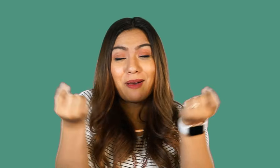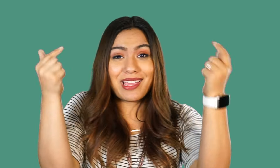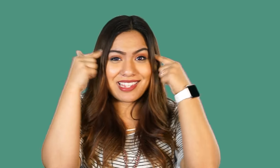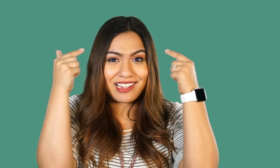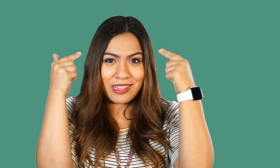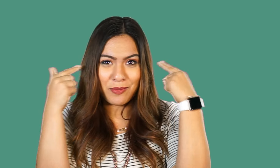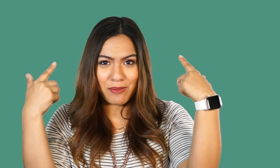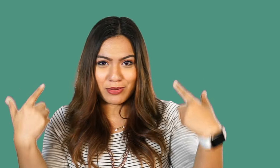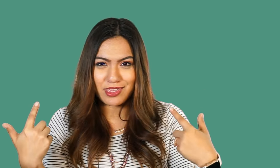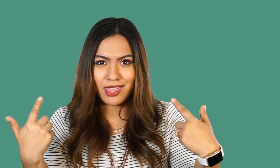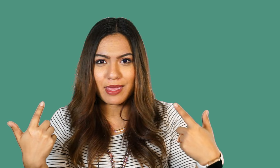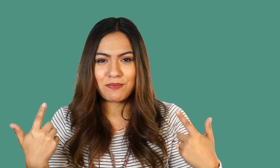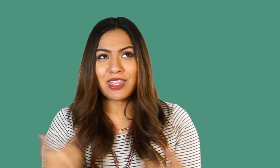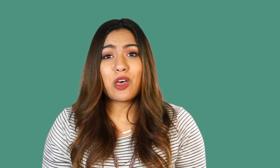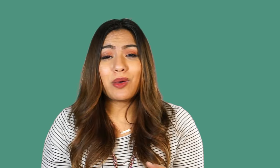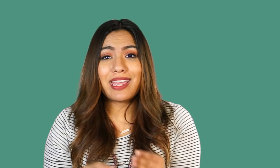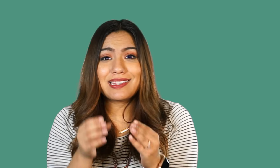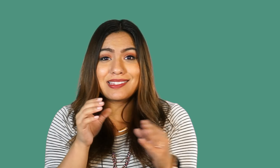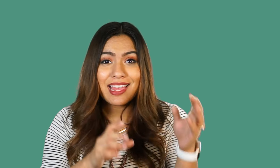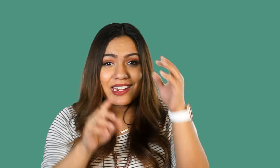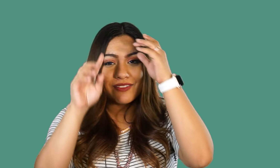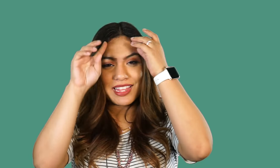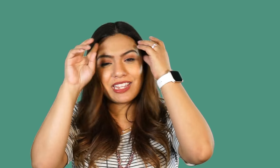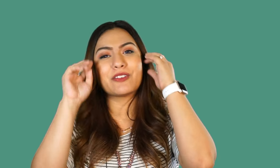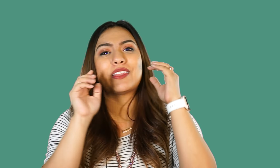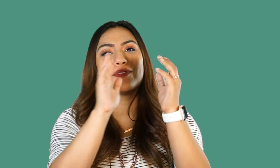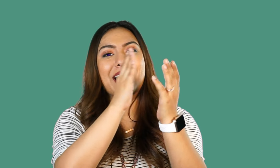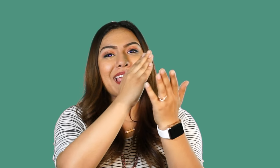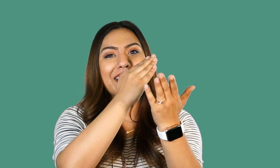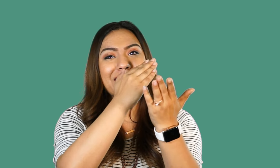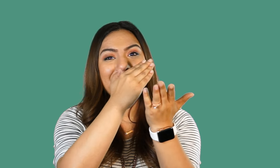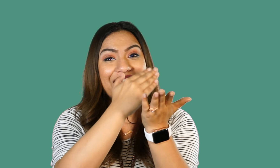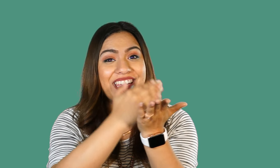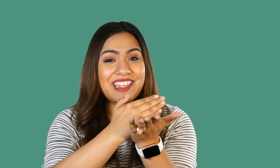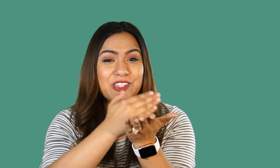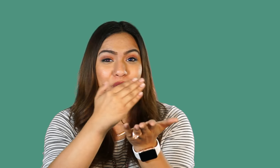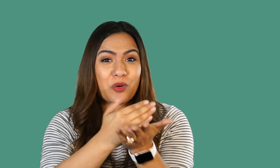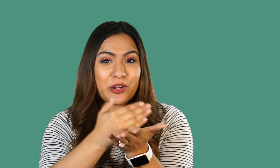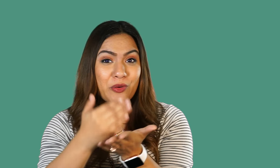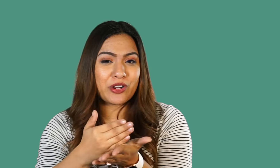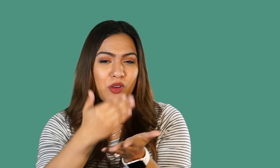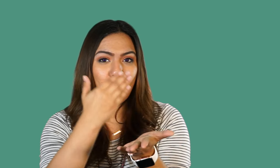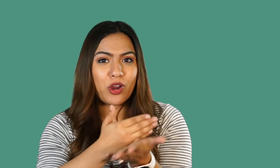out exactly the way we were thinking them. So instead of letting yourself sign English word order, word